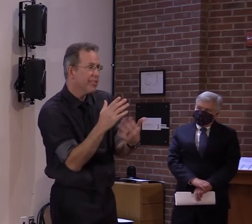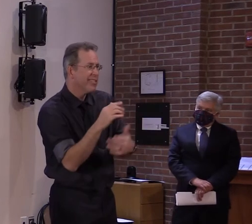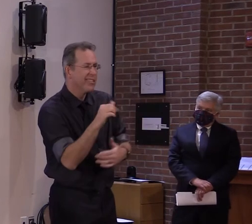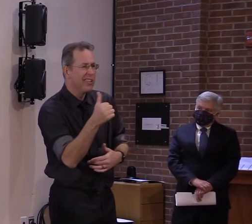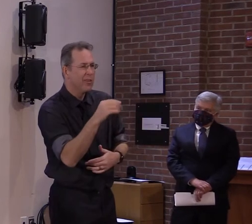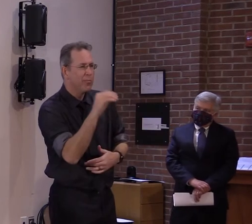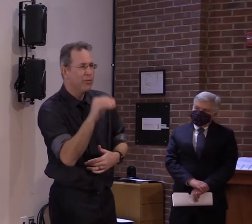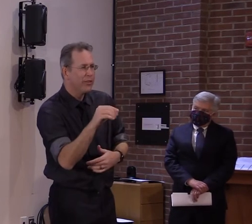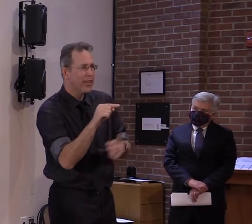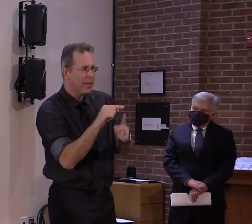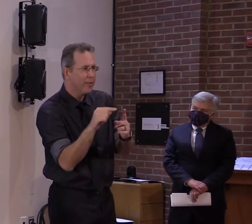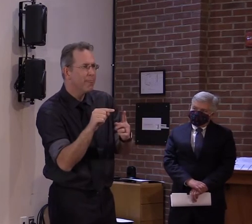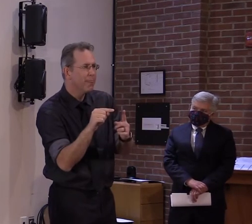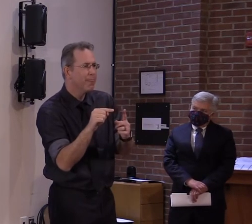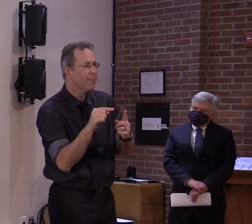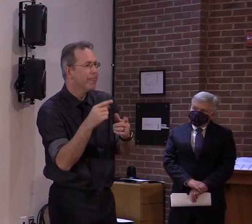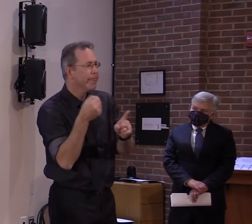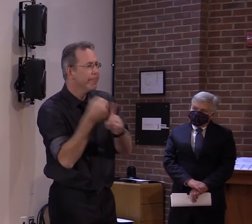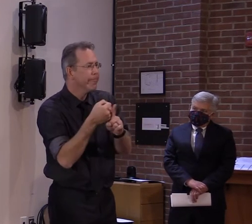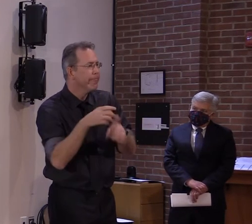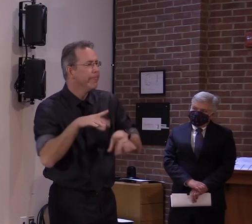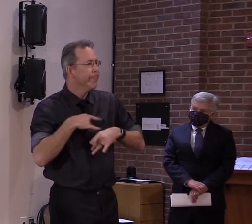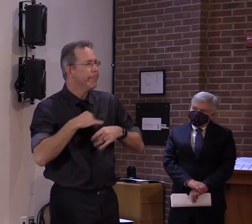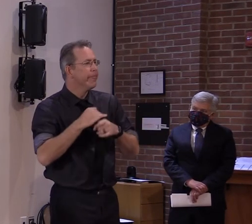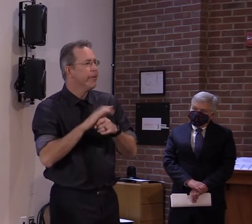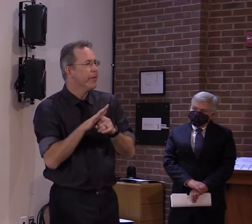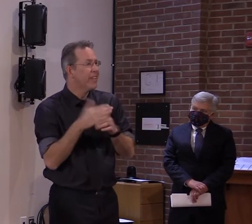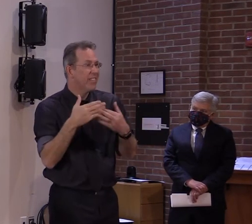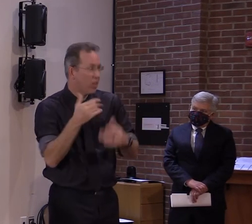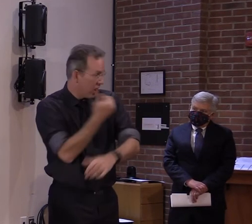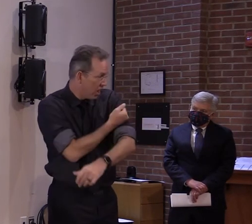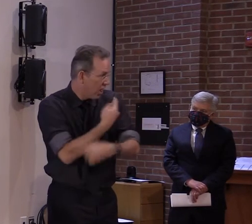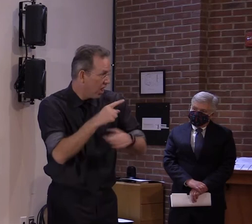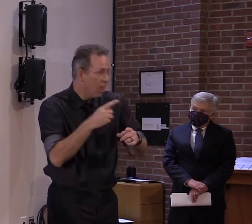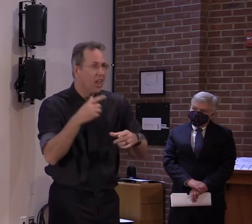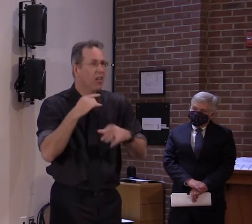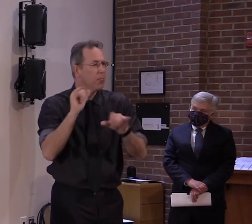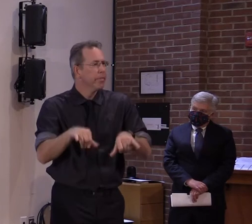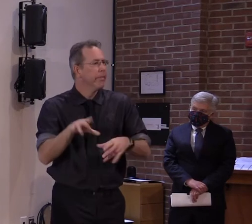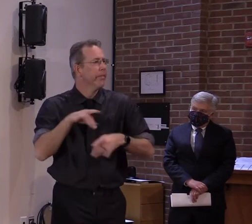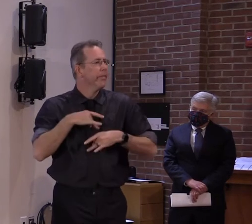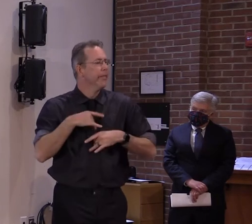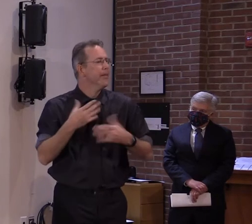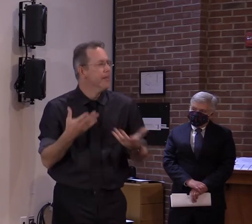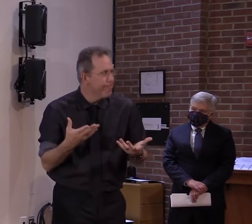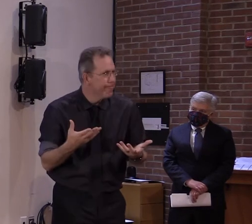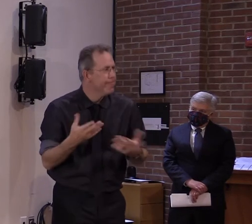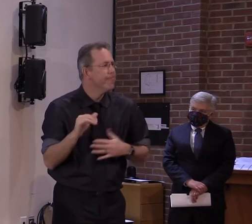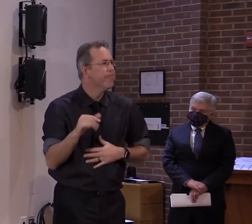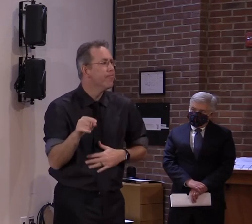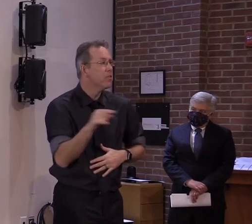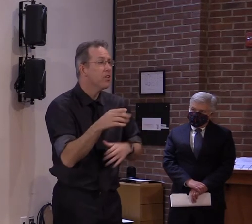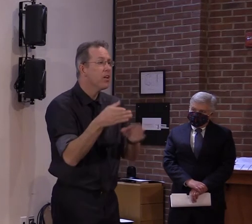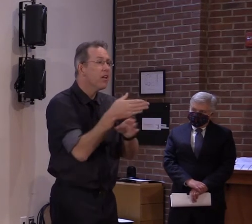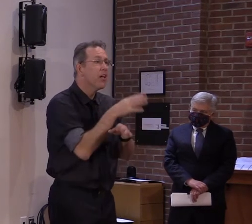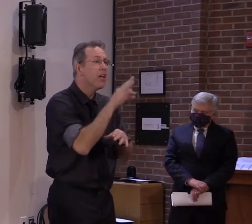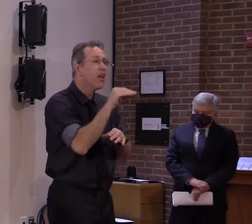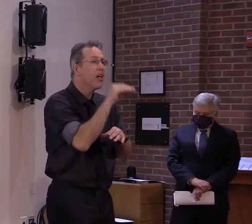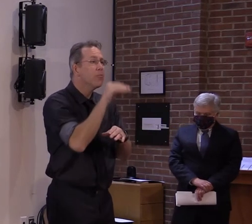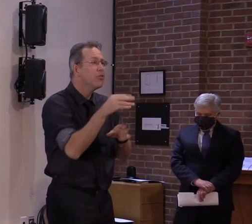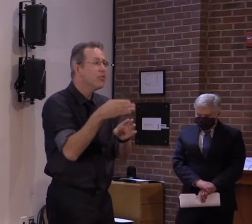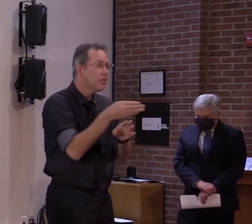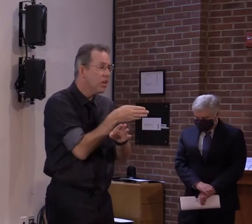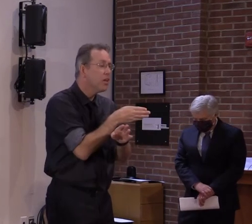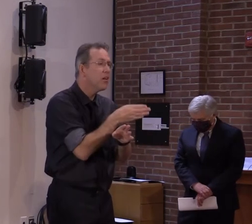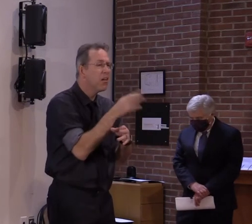vaccine. But that means 90-95% were protected during the time period that elapsed